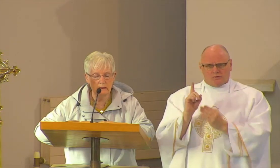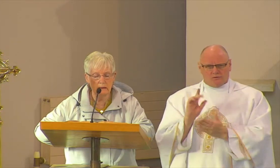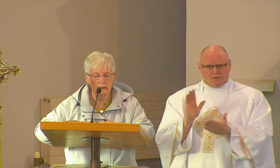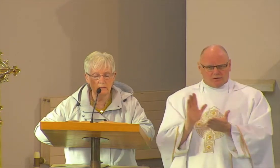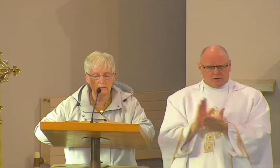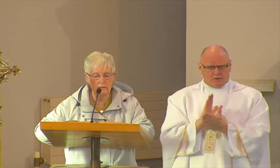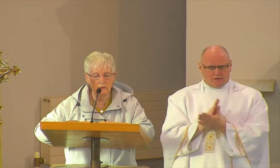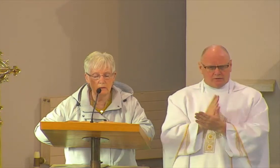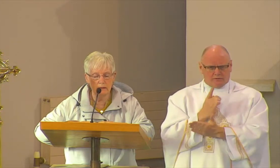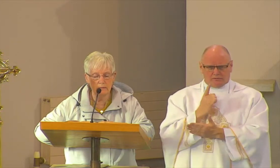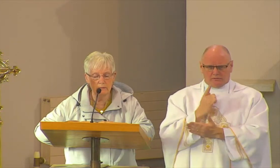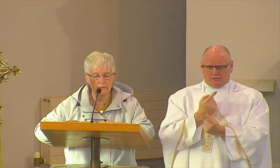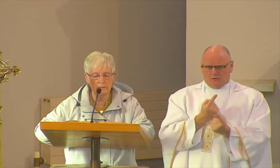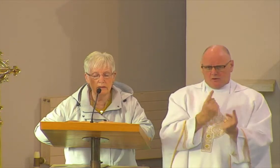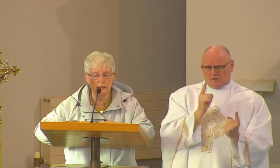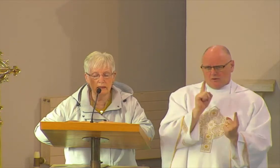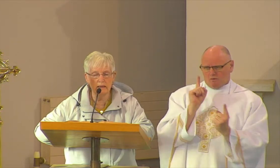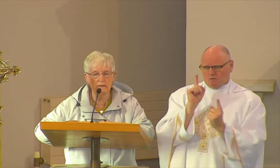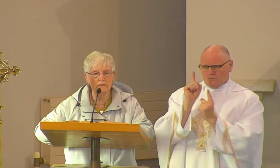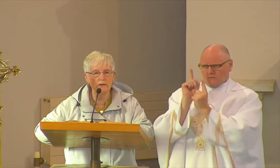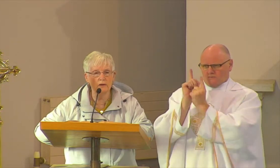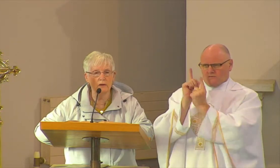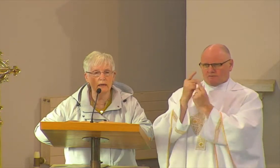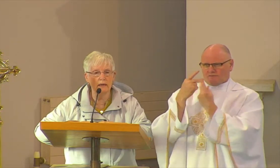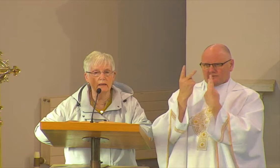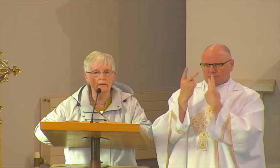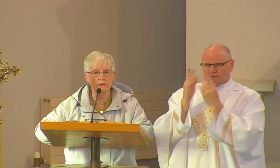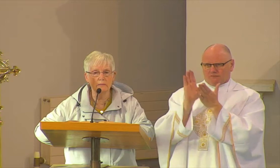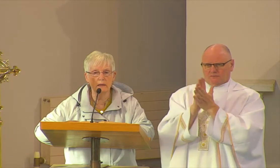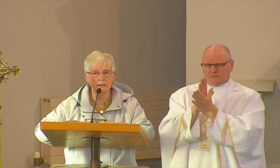Come before him singing for joy. Response: